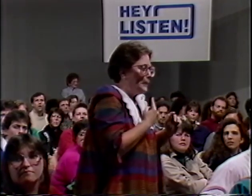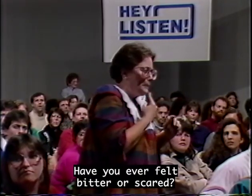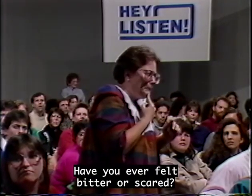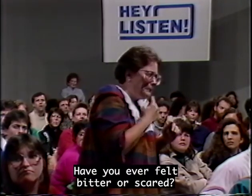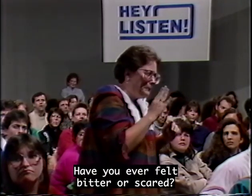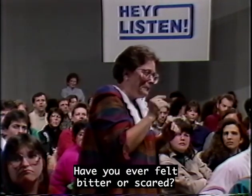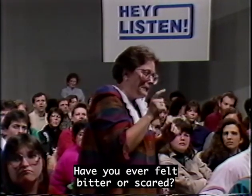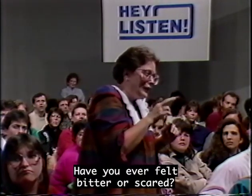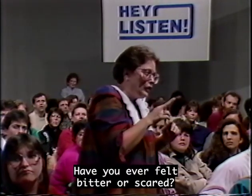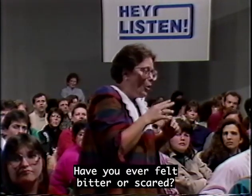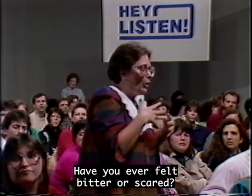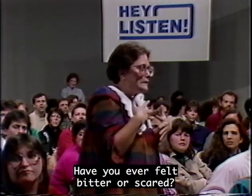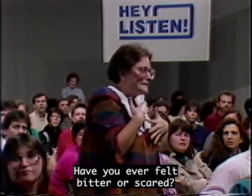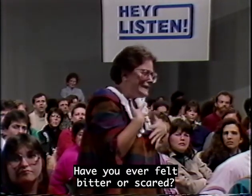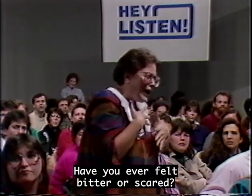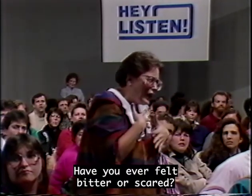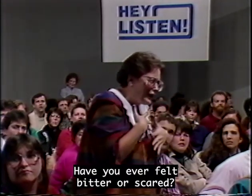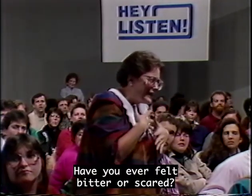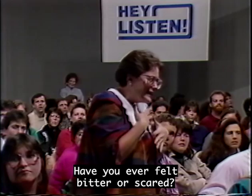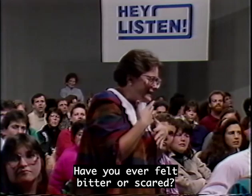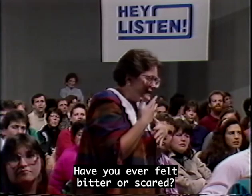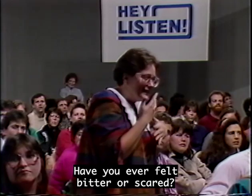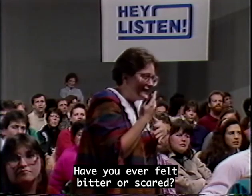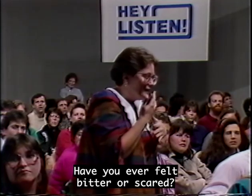Have you ever felt bitter or scared?